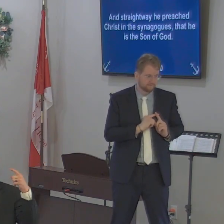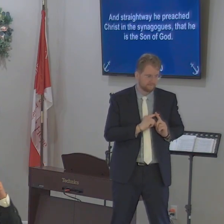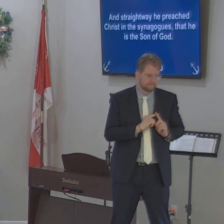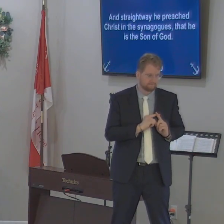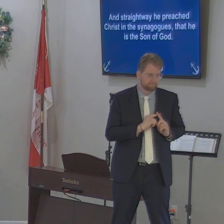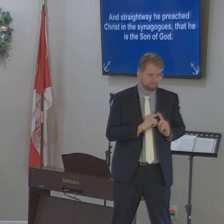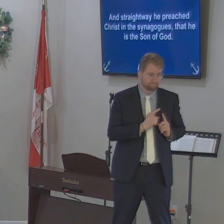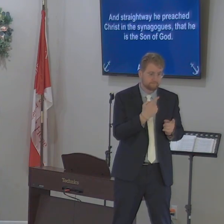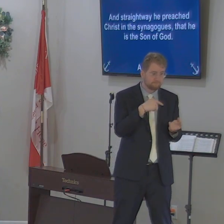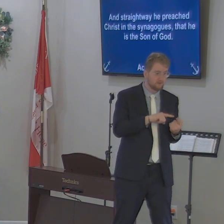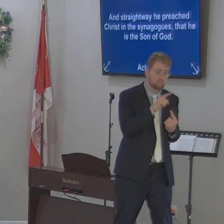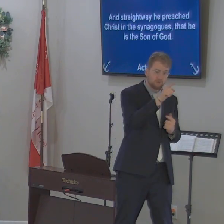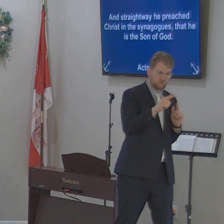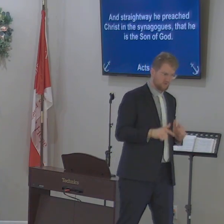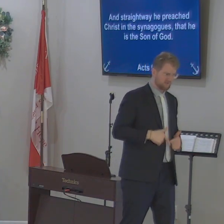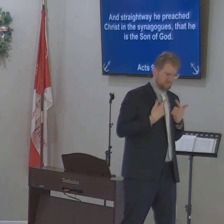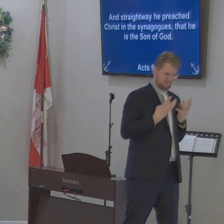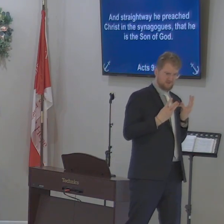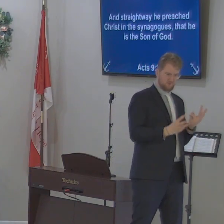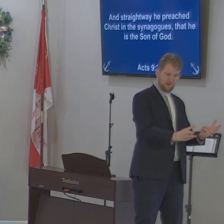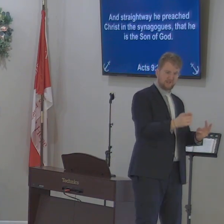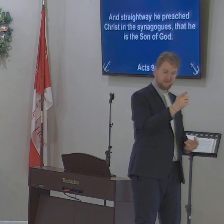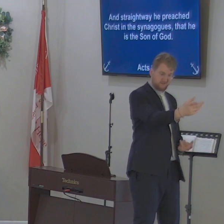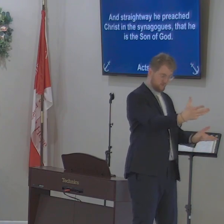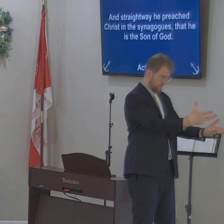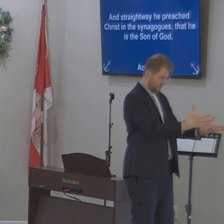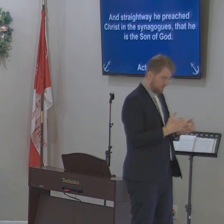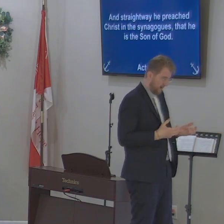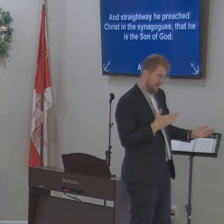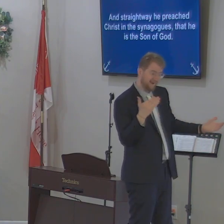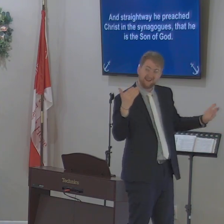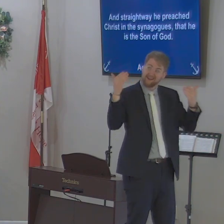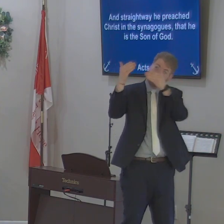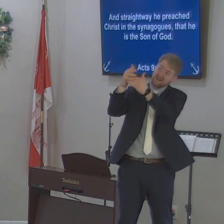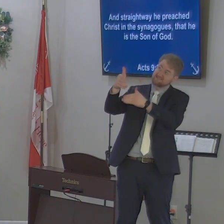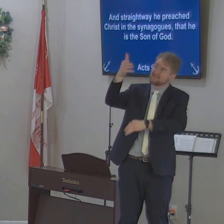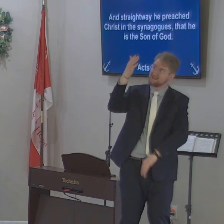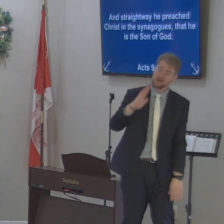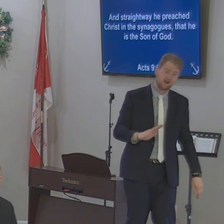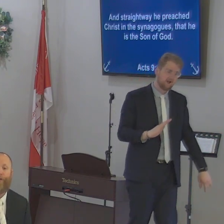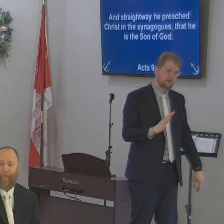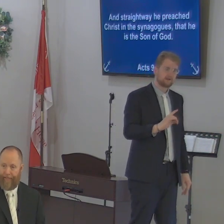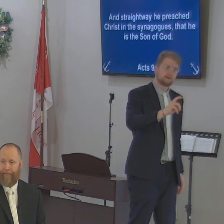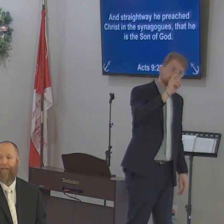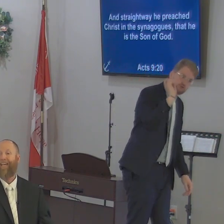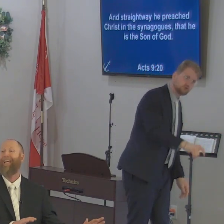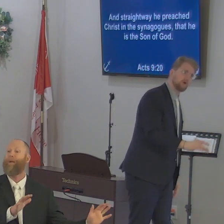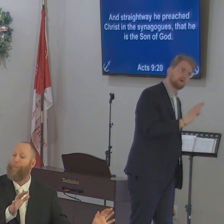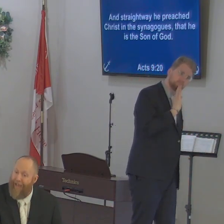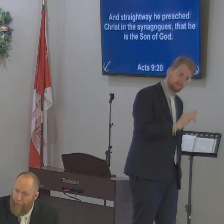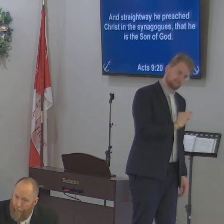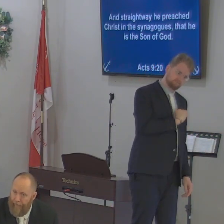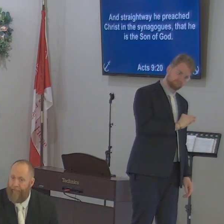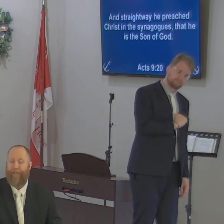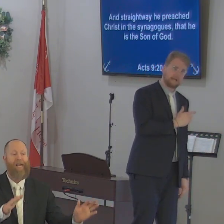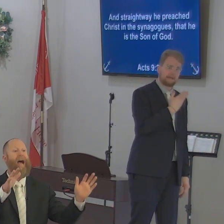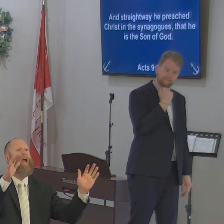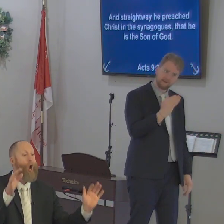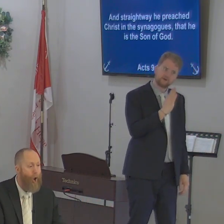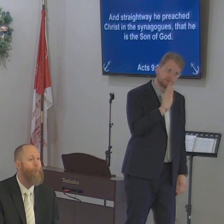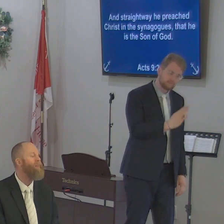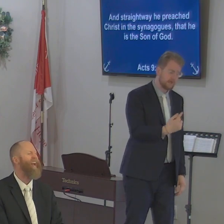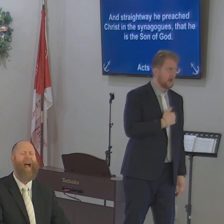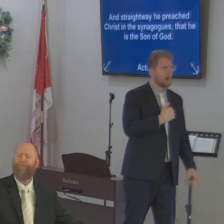And when you live your life the way you want to, that's an opposition to God. It should be. It better be.